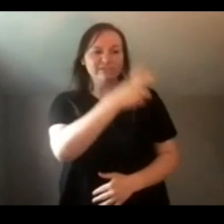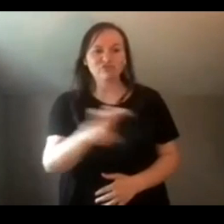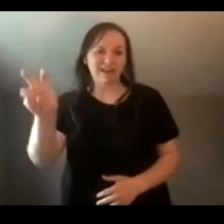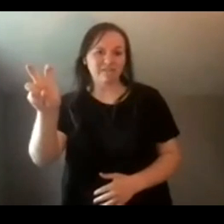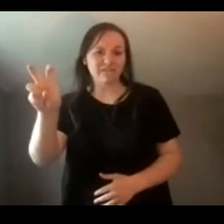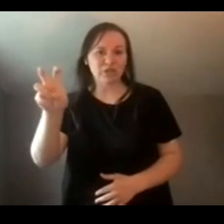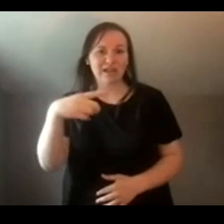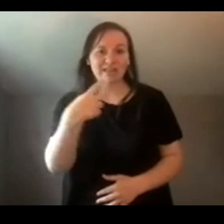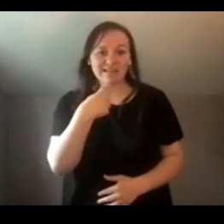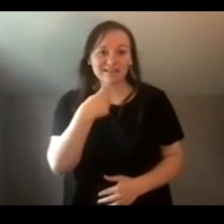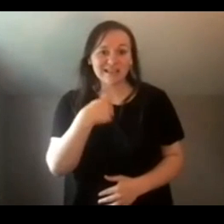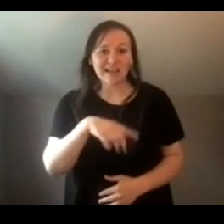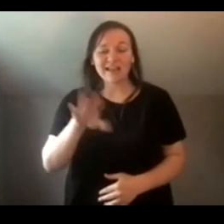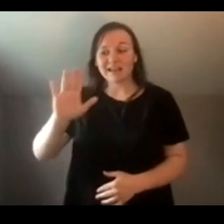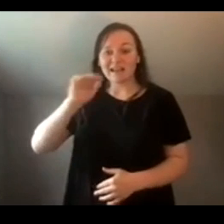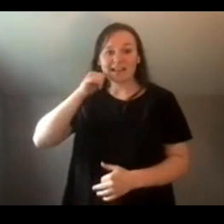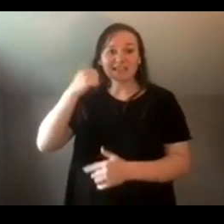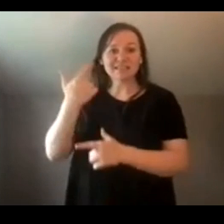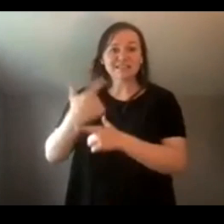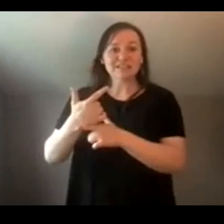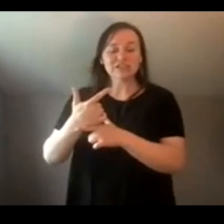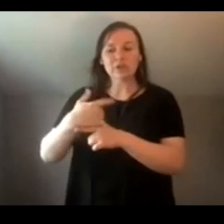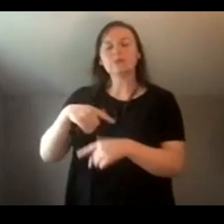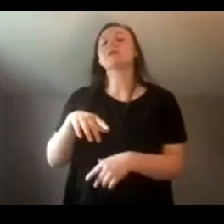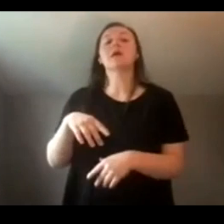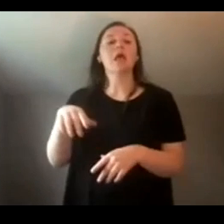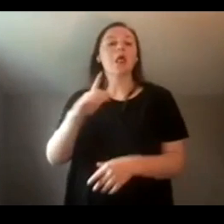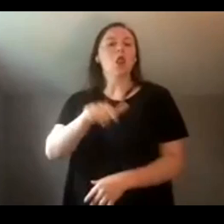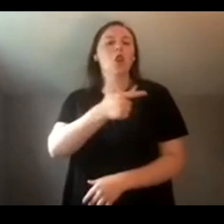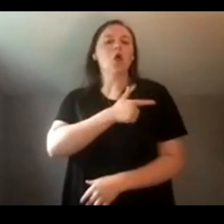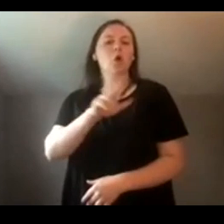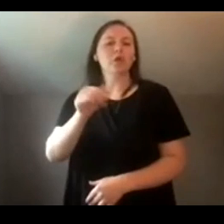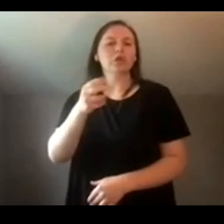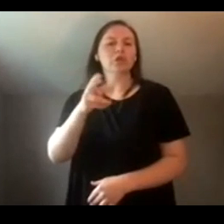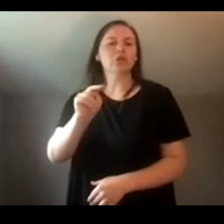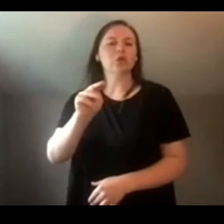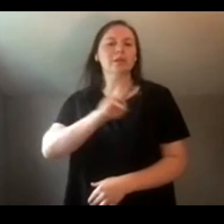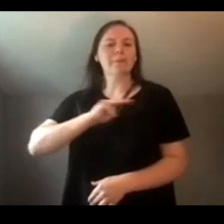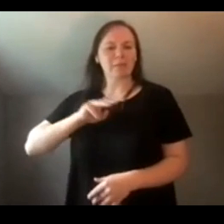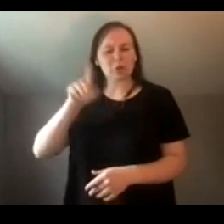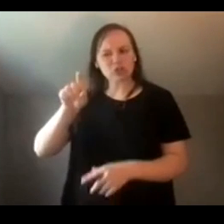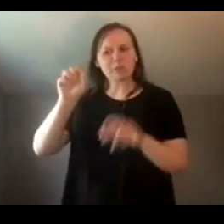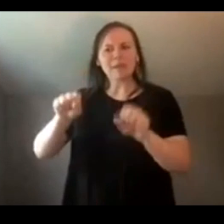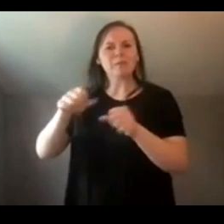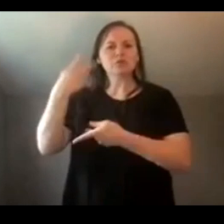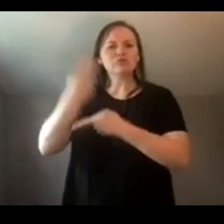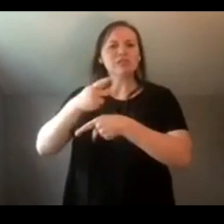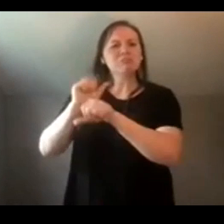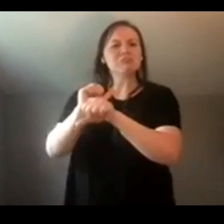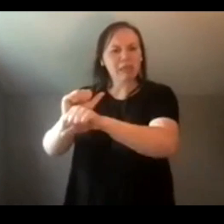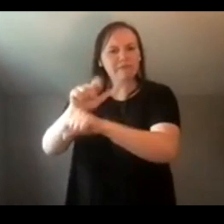said his sister was a loyal Union member and she should be able to keep her slaves.